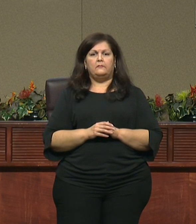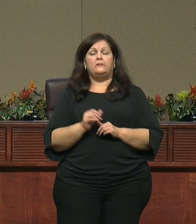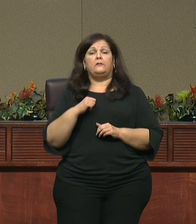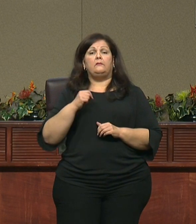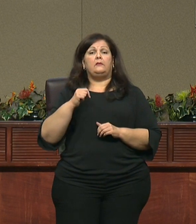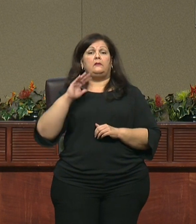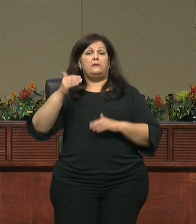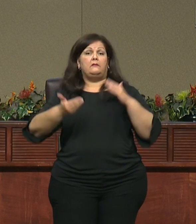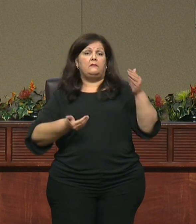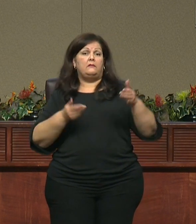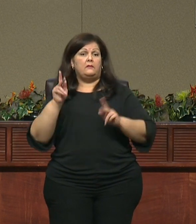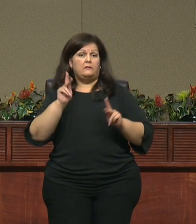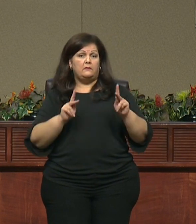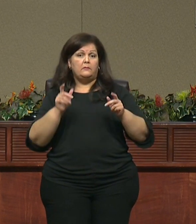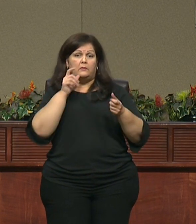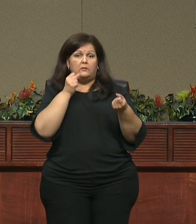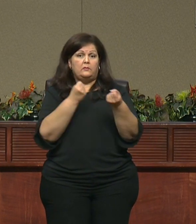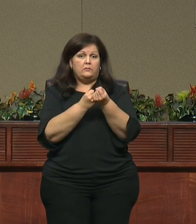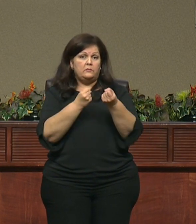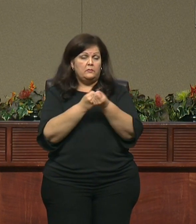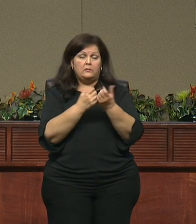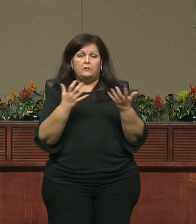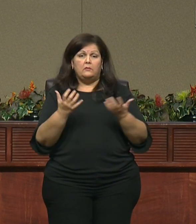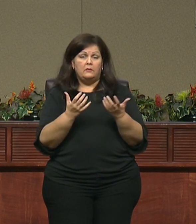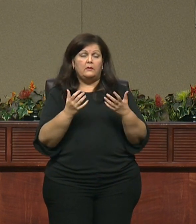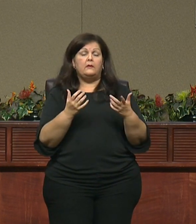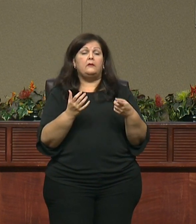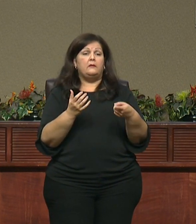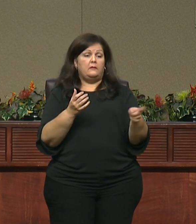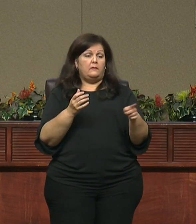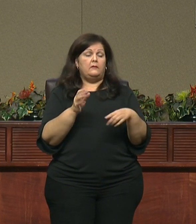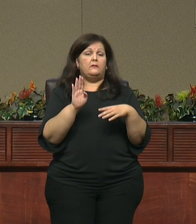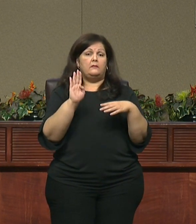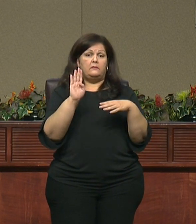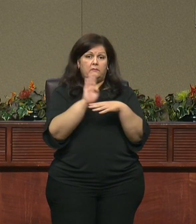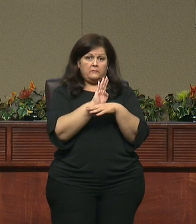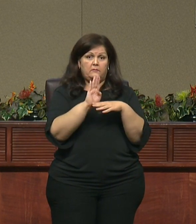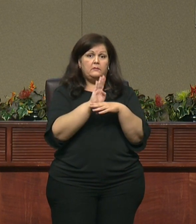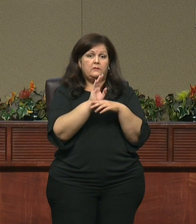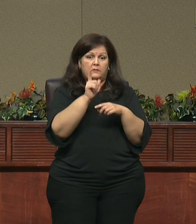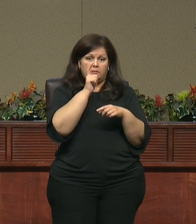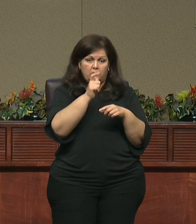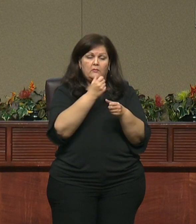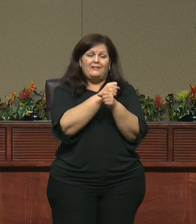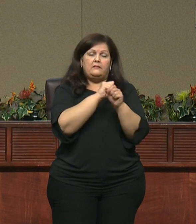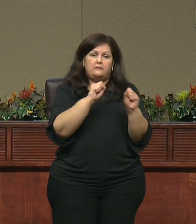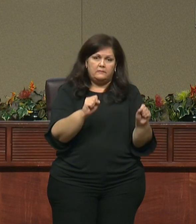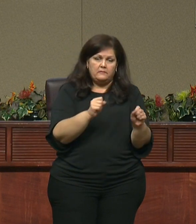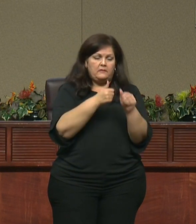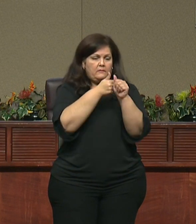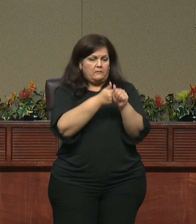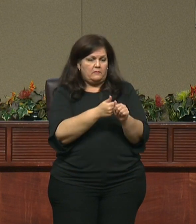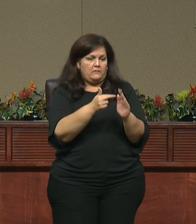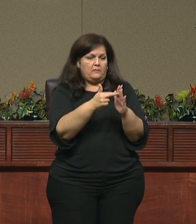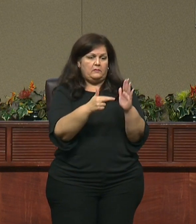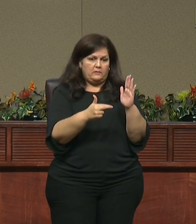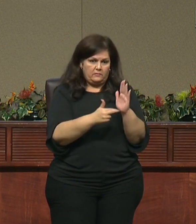consumers to support the effort that I talked about earlier, the Safer, Stronger